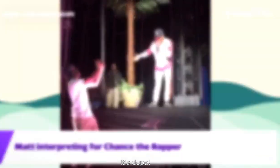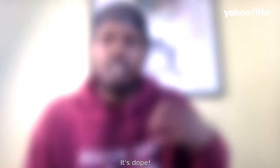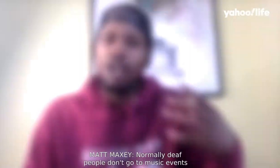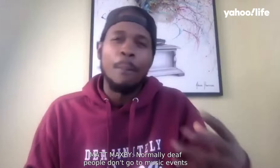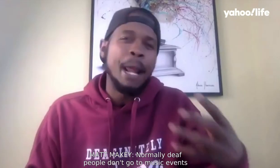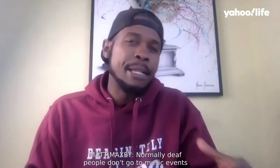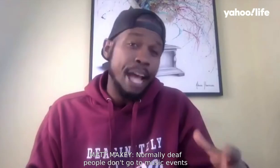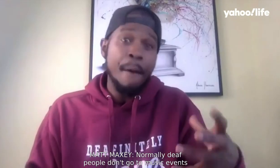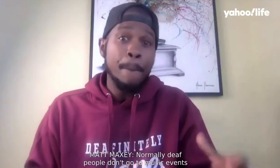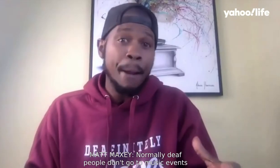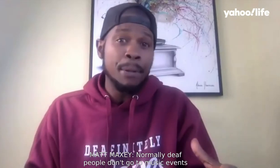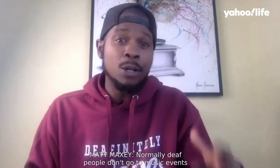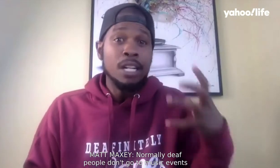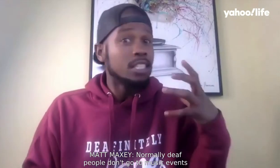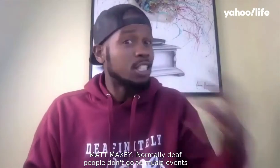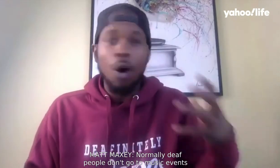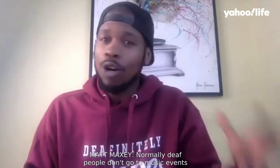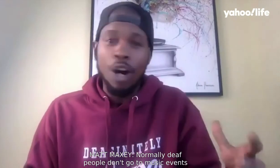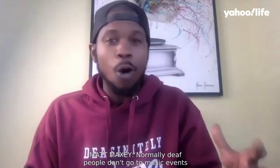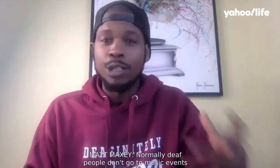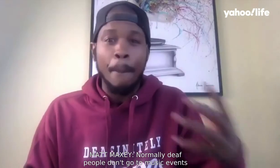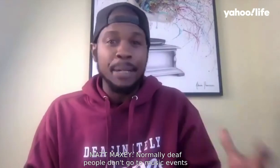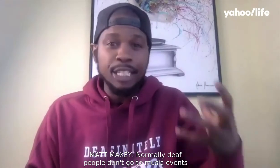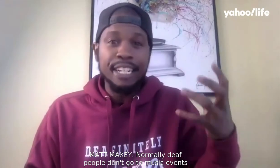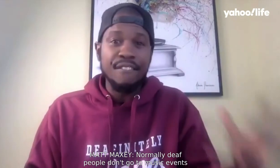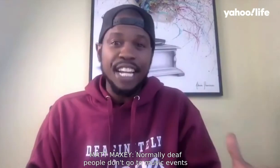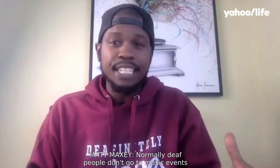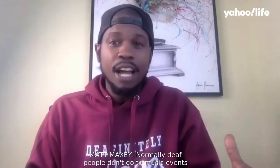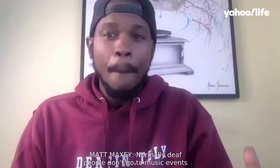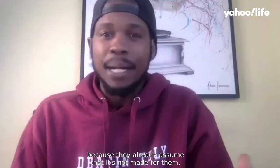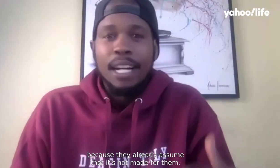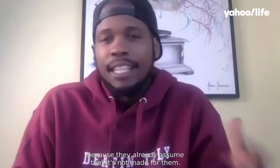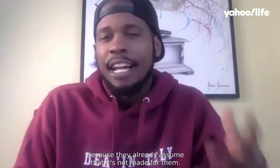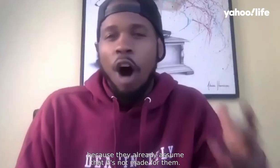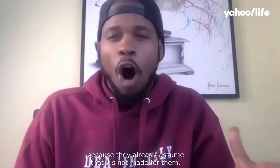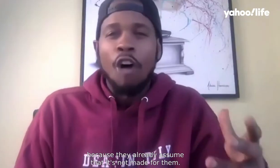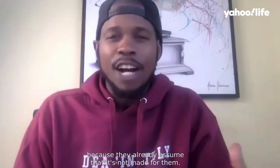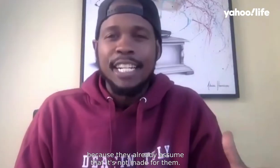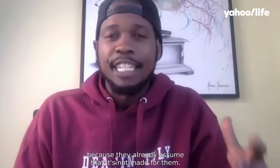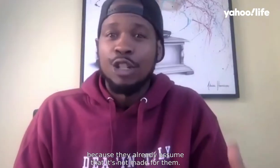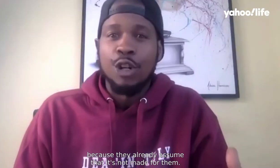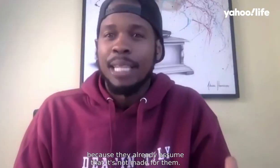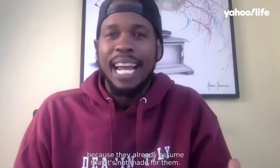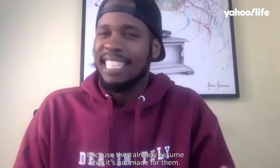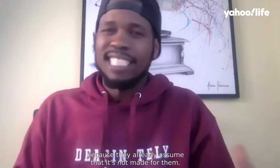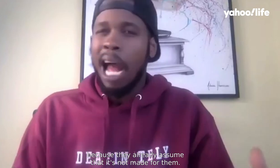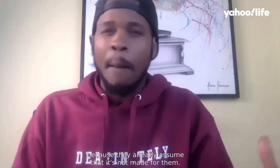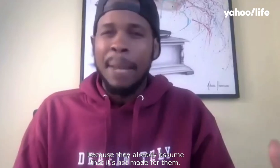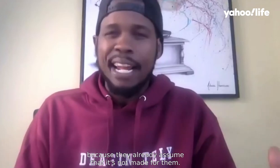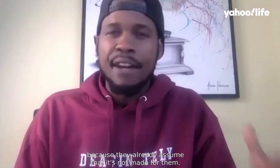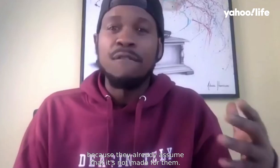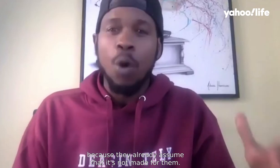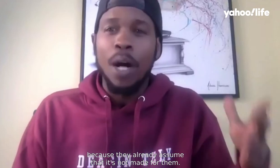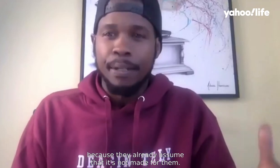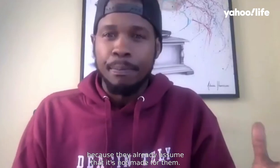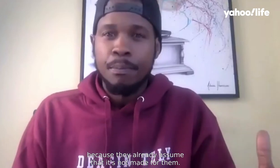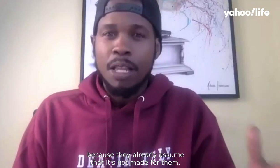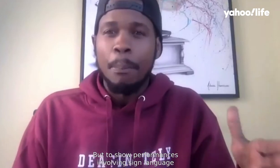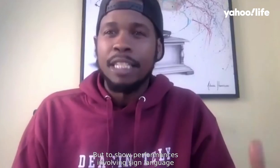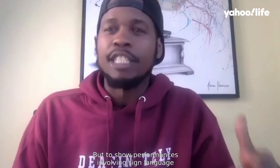dope. So many deaf people don't go to music events because they already assume that it's not made for them. But to